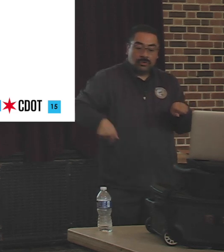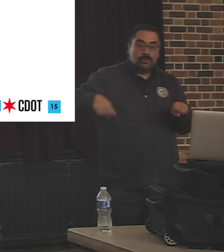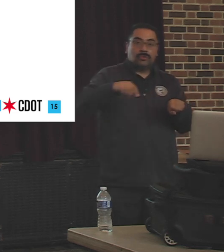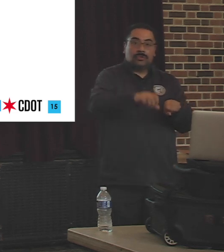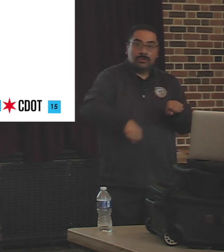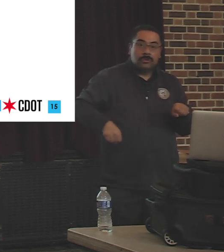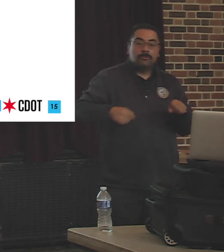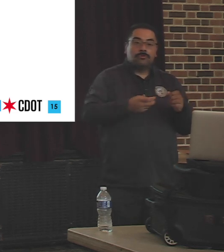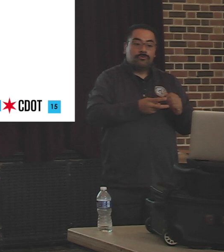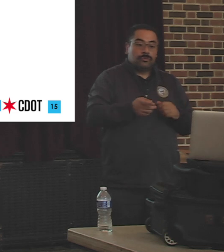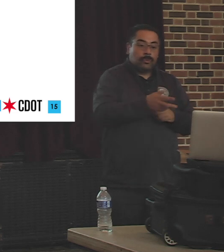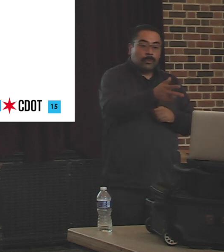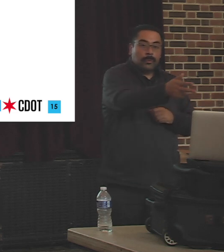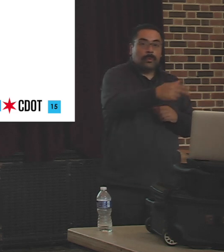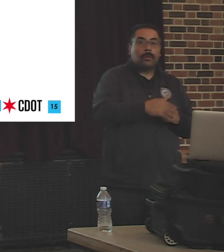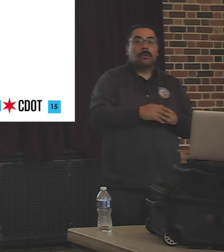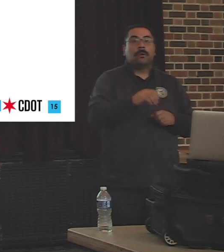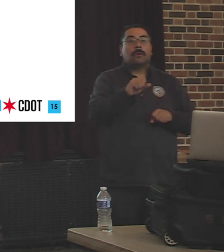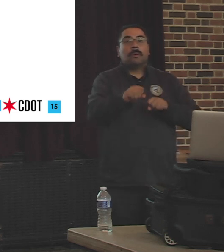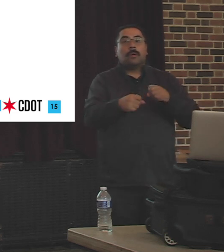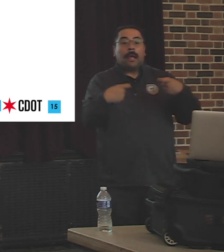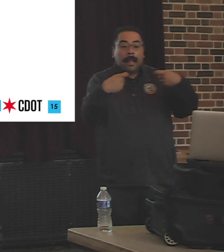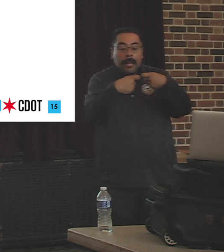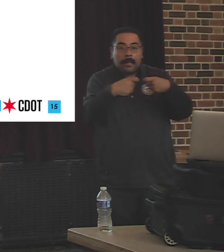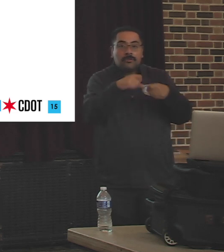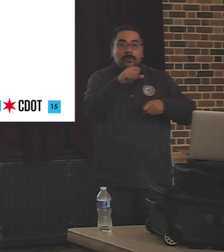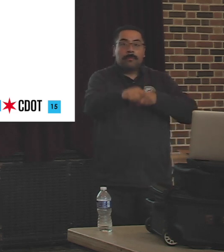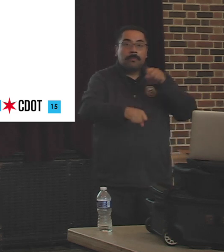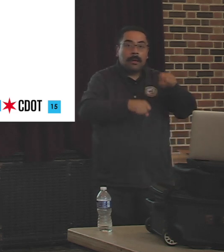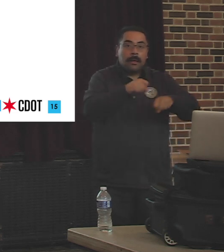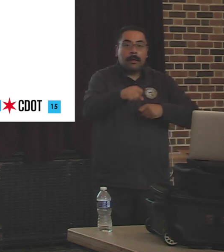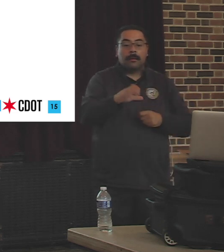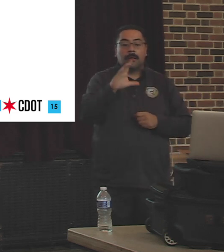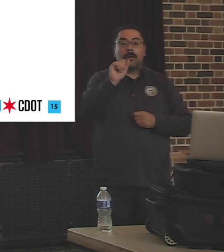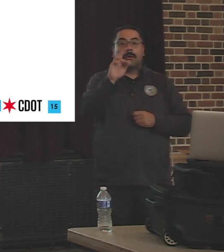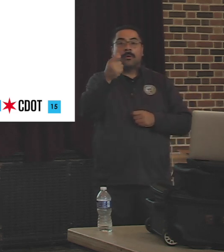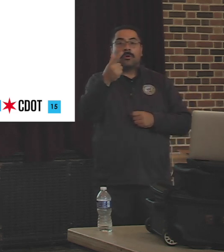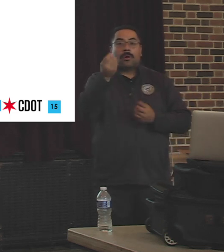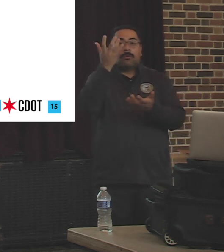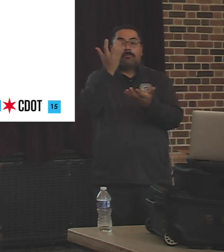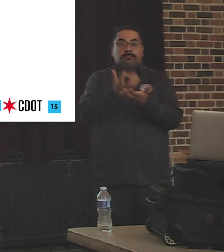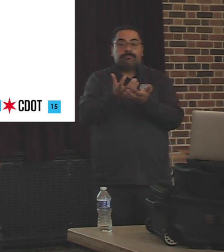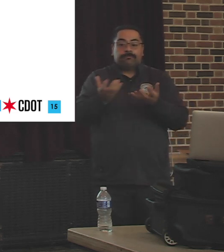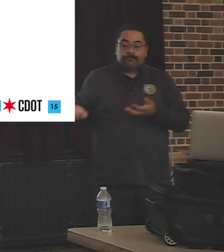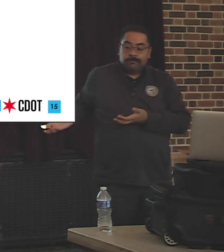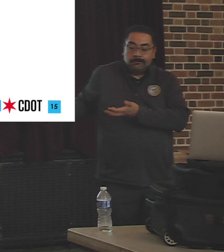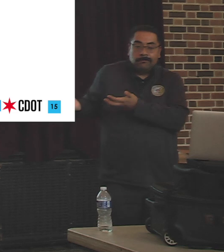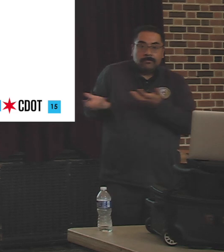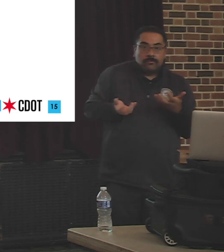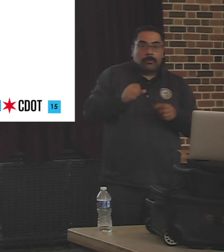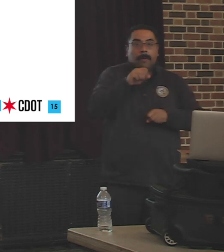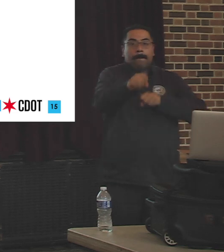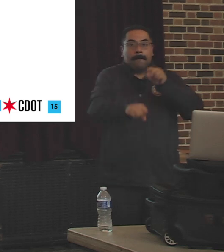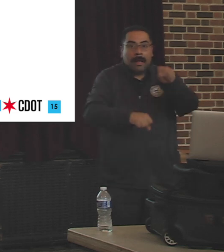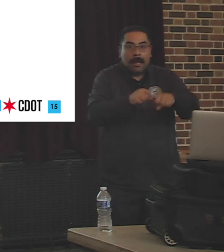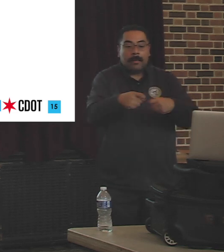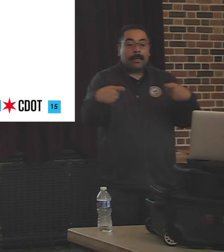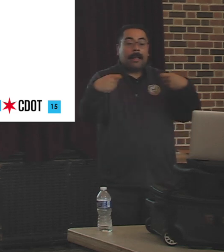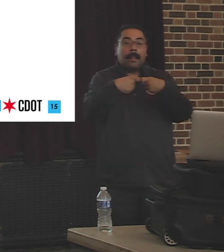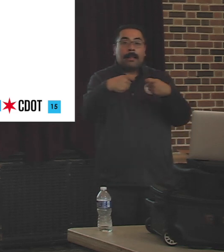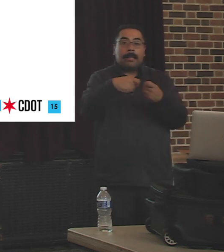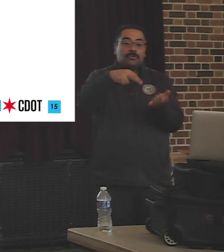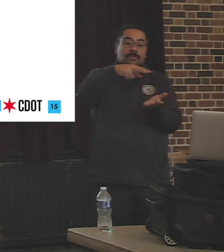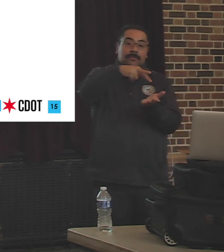people biking, cargo bikes, electric scooters. It keeps growing every couple of years. There's something new out